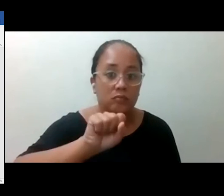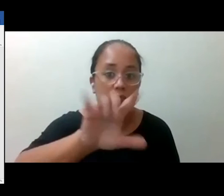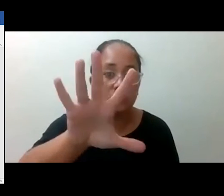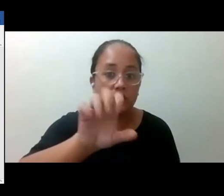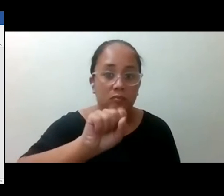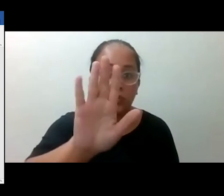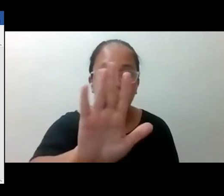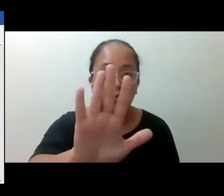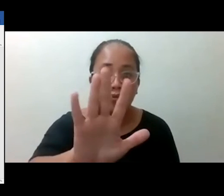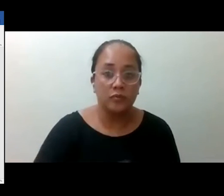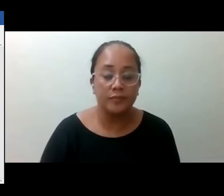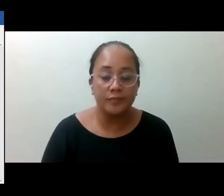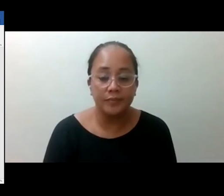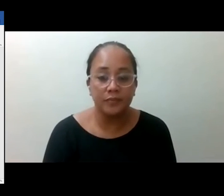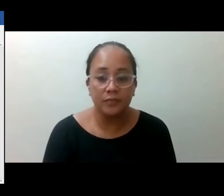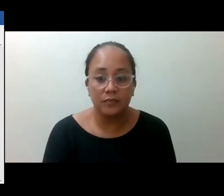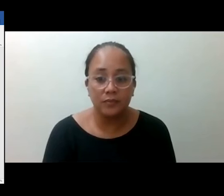your example?